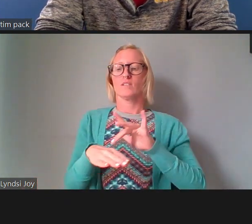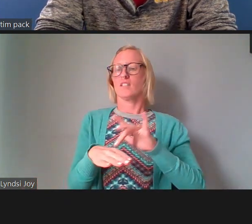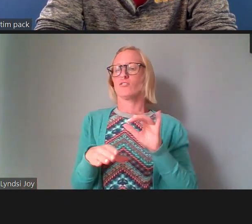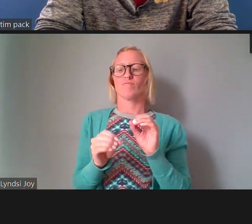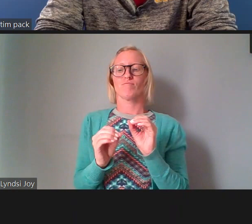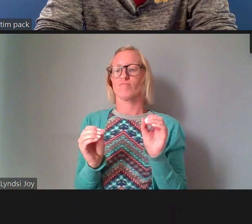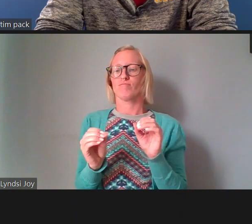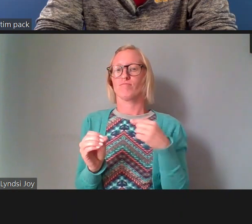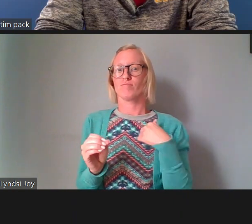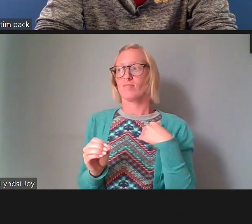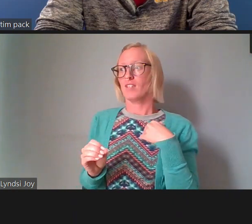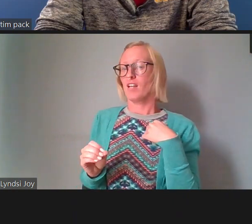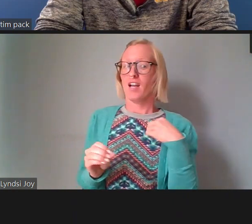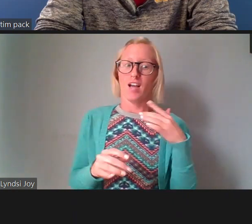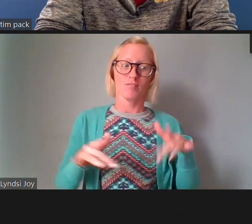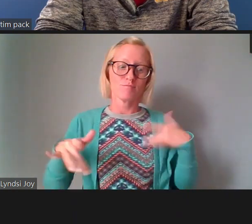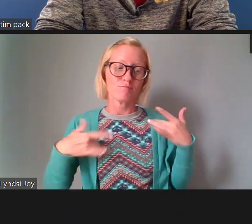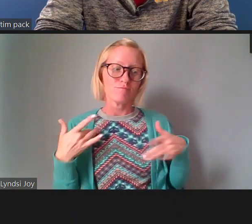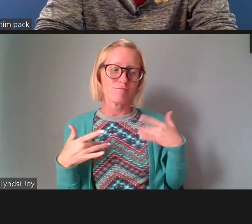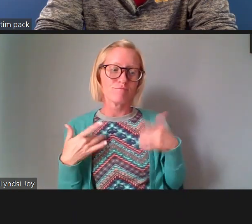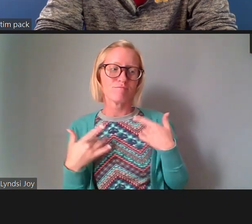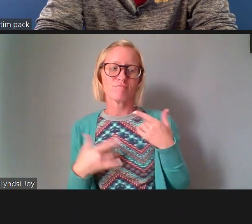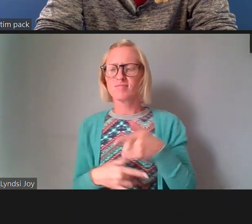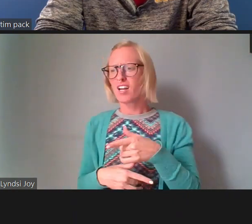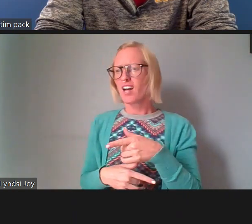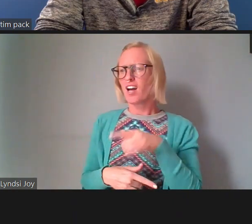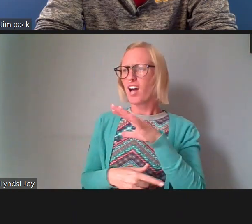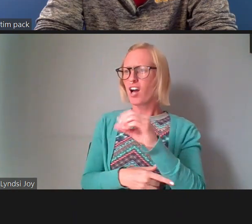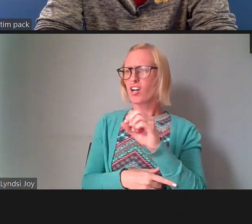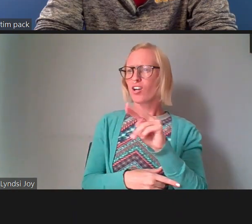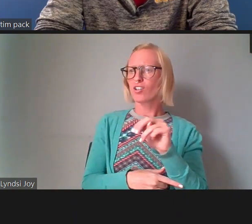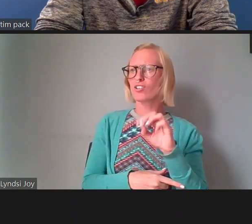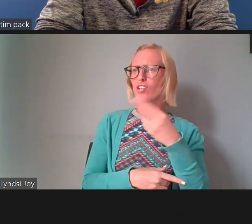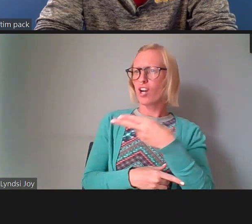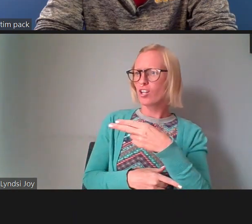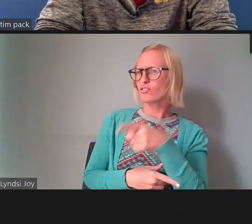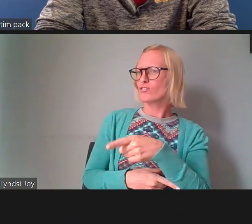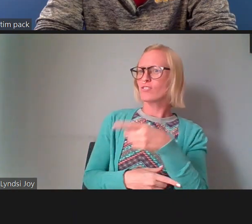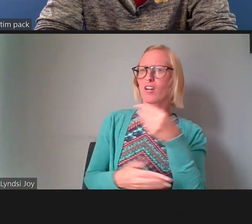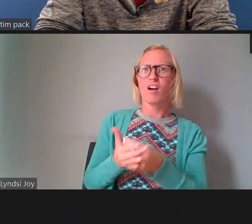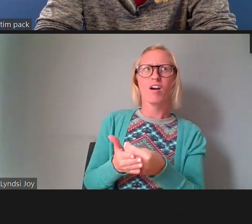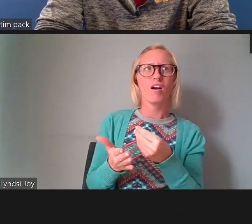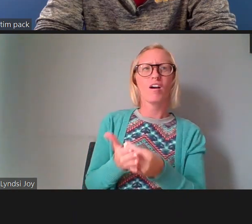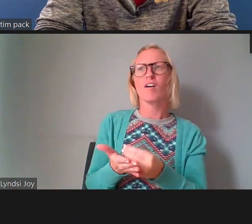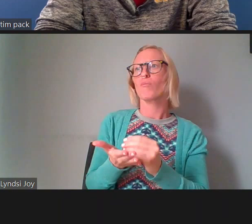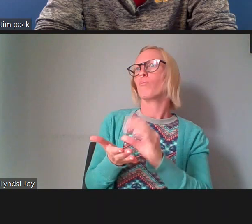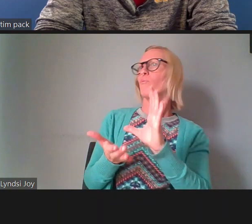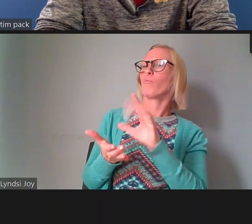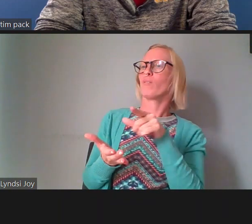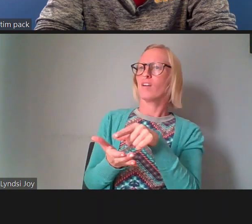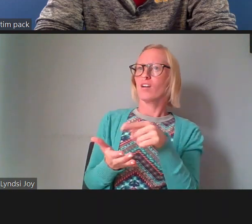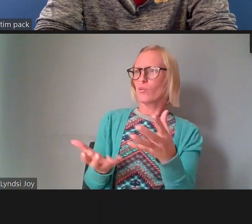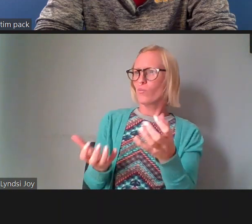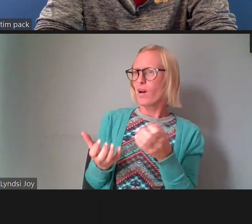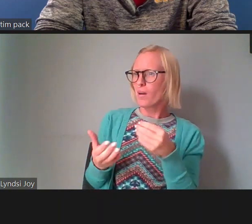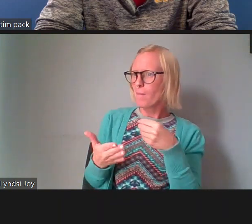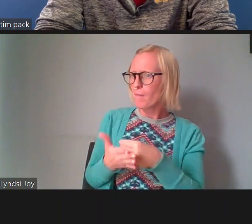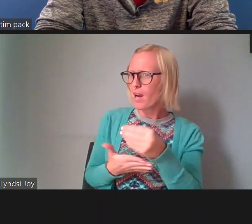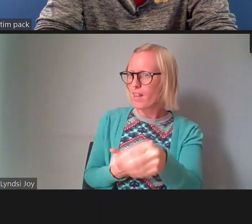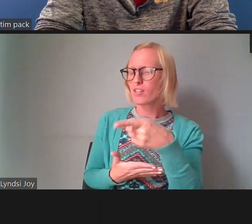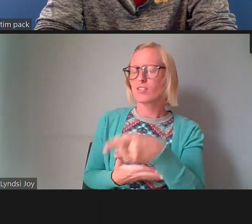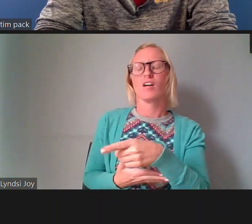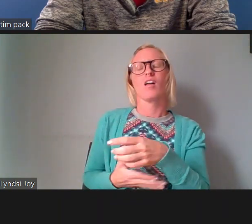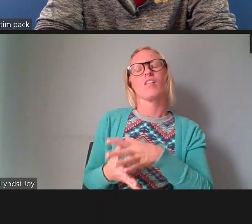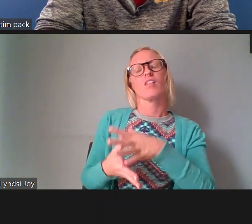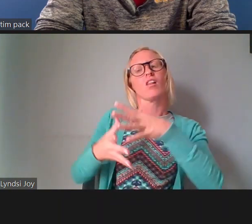became excited. Piggy babbled. A conch, ever so expensive. I bet if you wanted to buy one, you'd have to pay pounds and